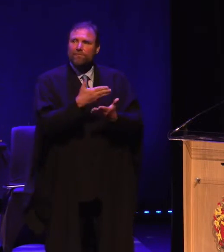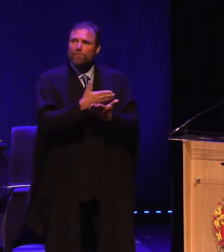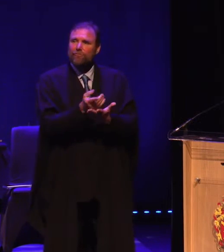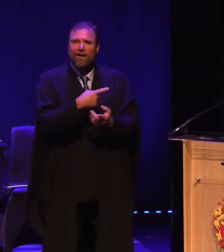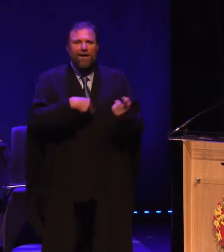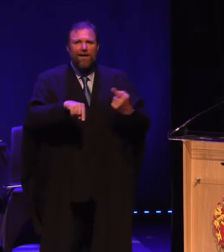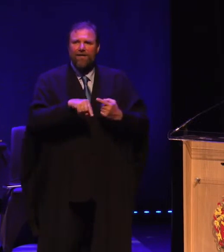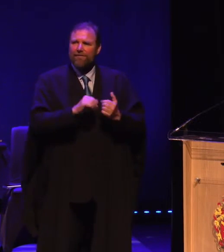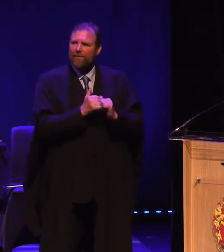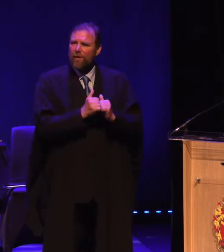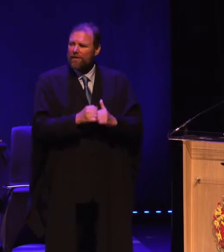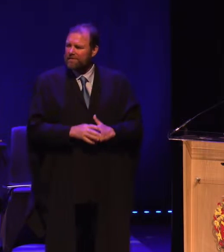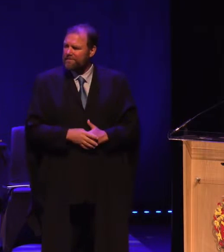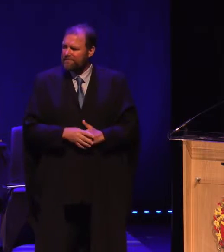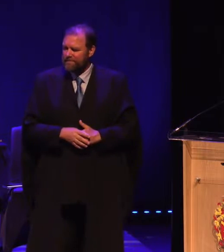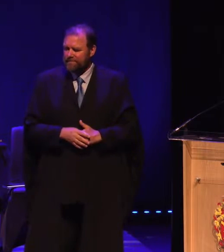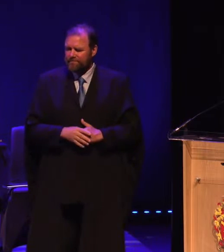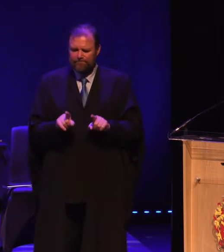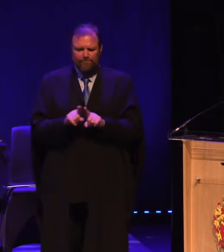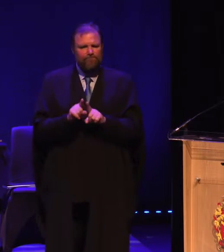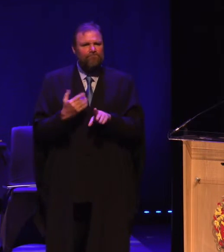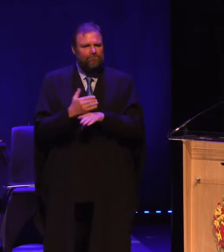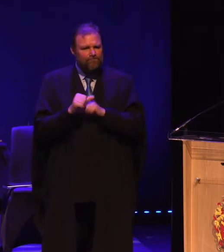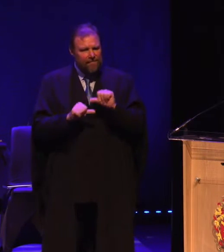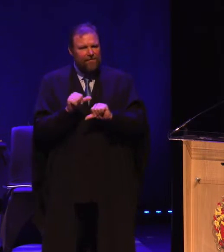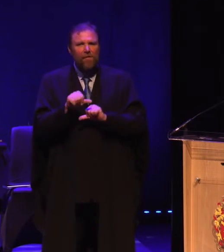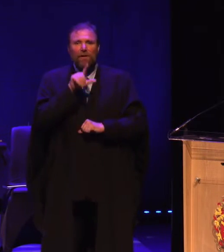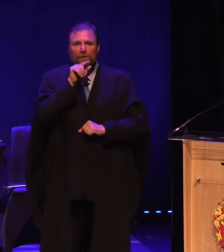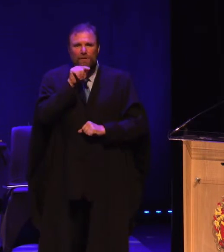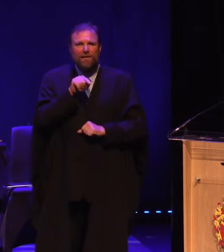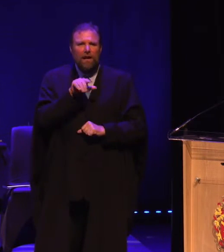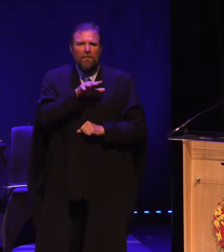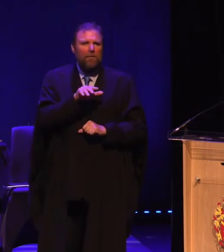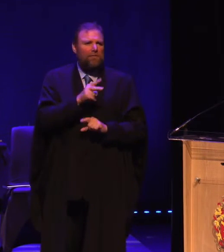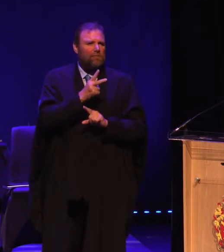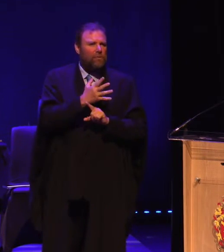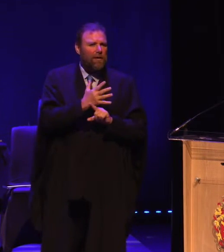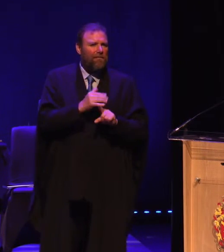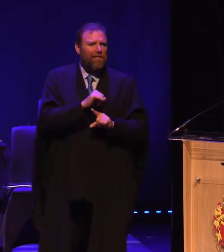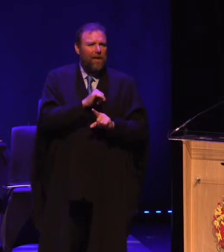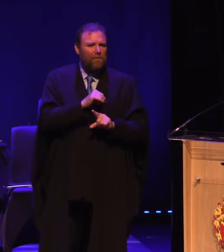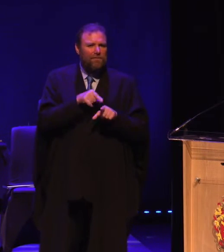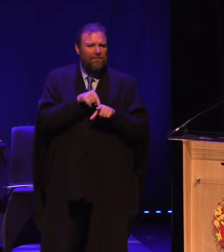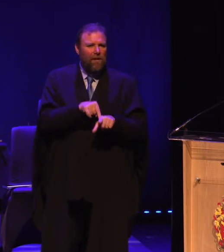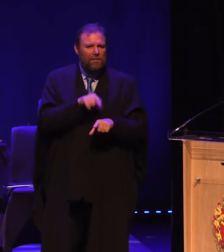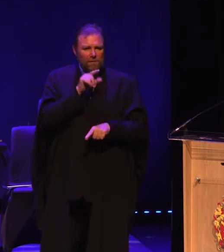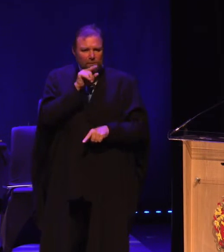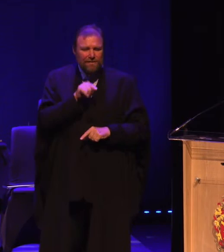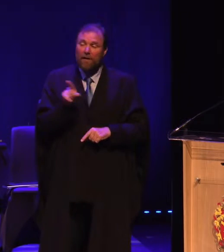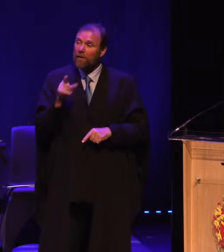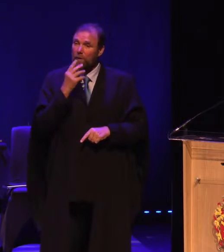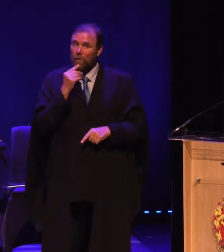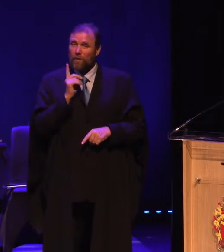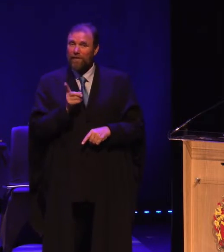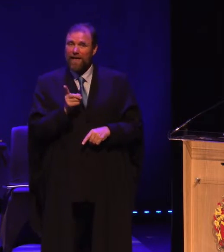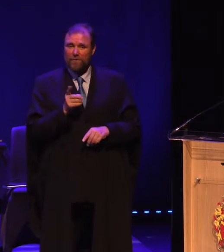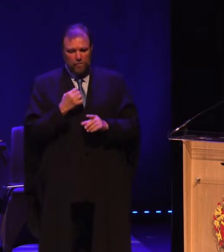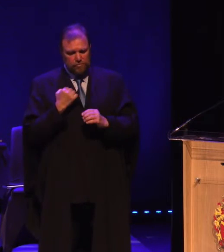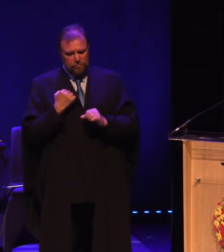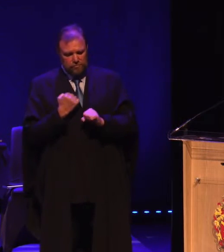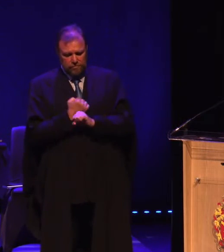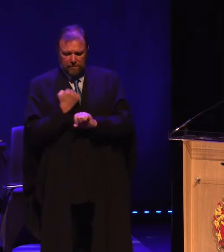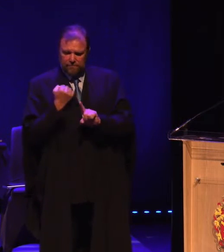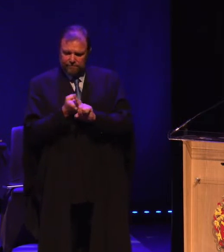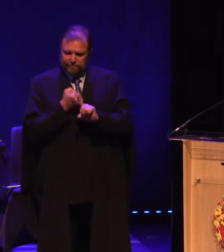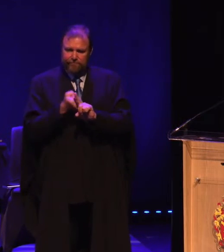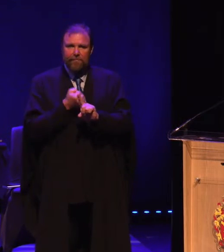colleagues. She is also active on Twitter with a respectable 2,500 plus followers. She uses this medium to be an advocate for physical